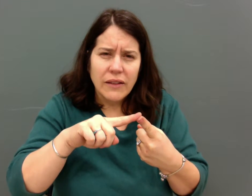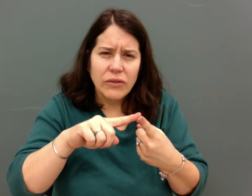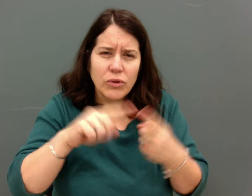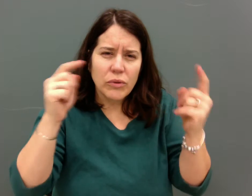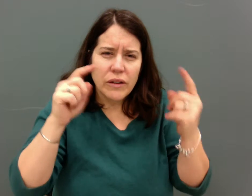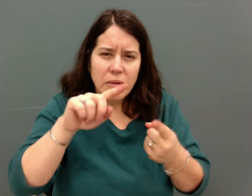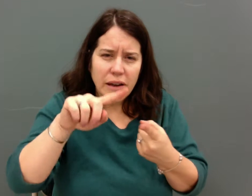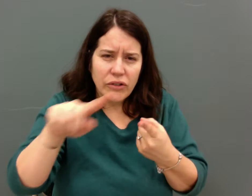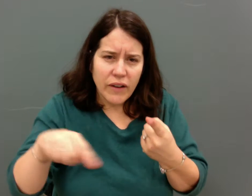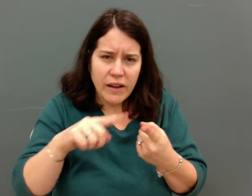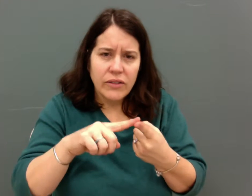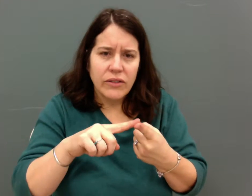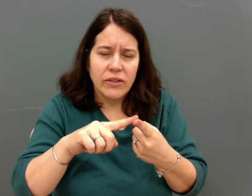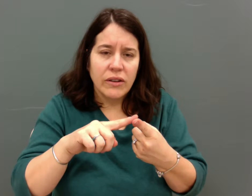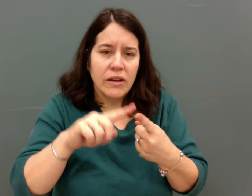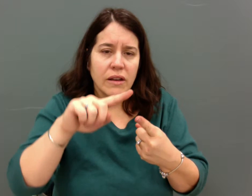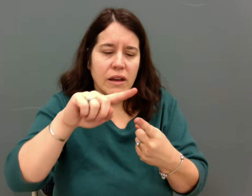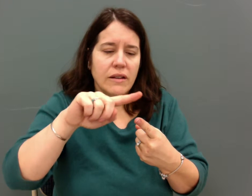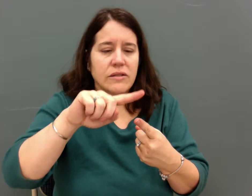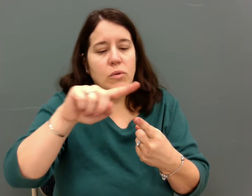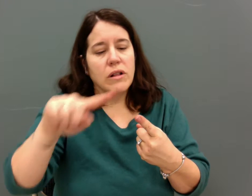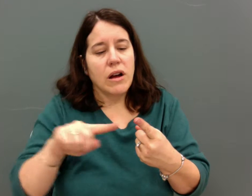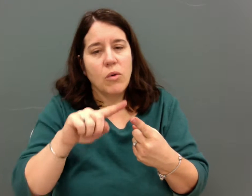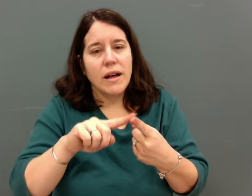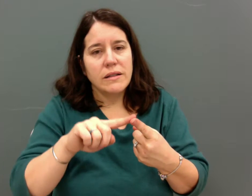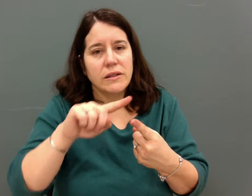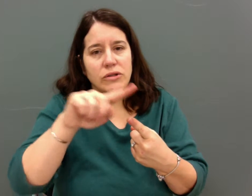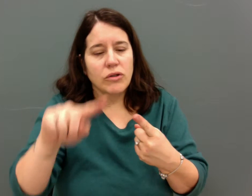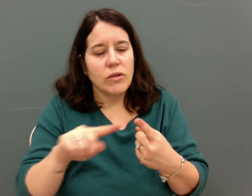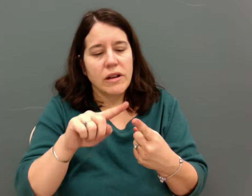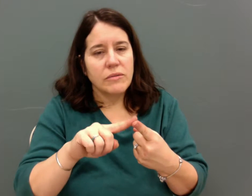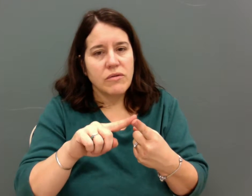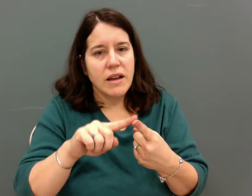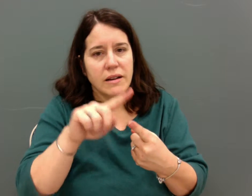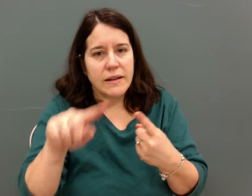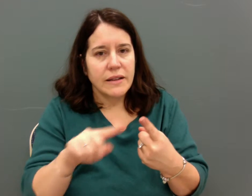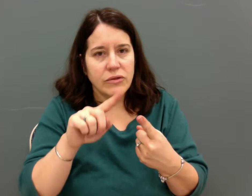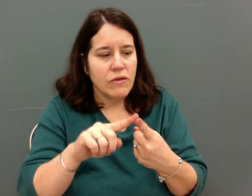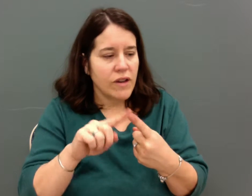of course, with the WH face. And it's going clockwise, a little circle that comes around and hits on your finger.